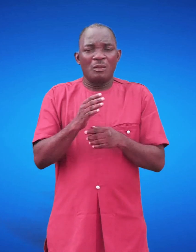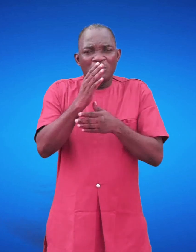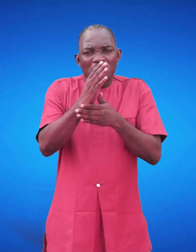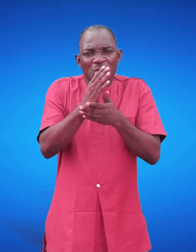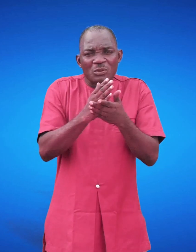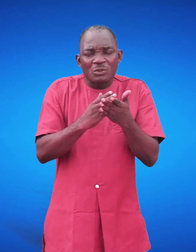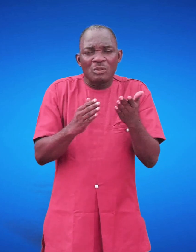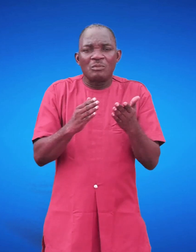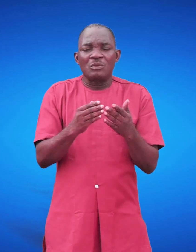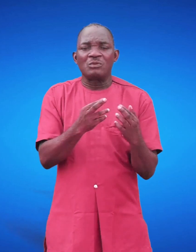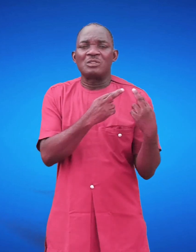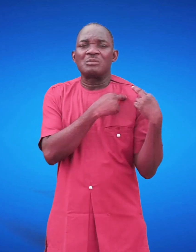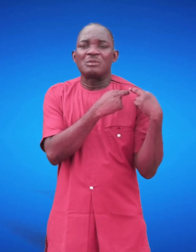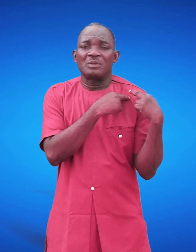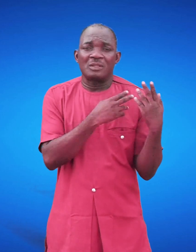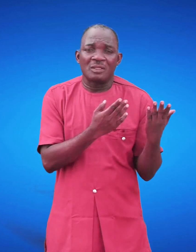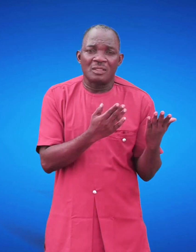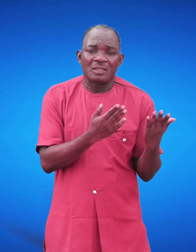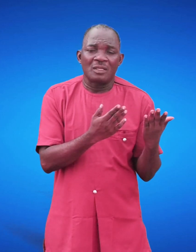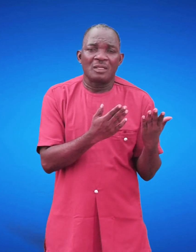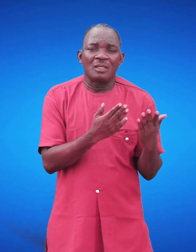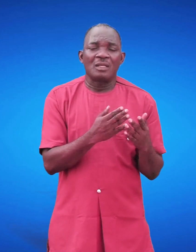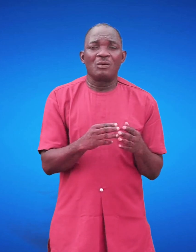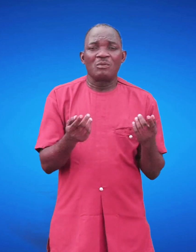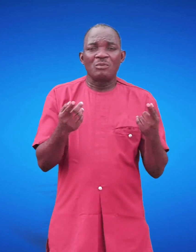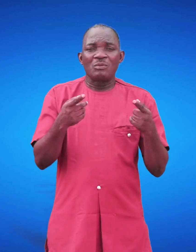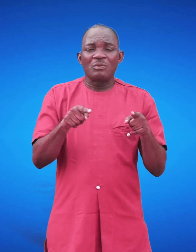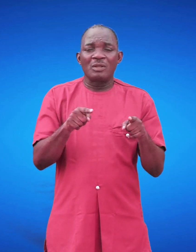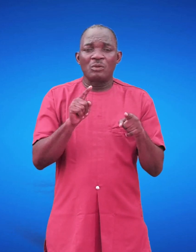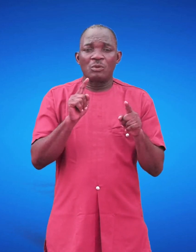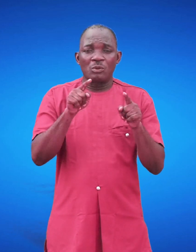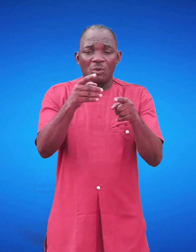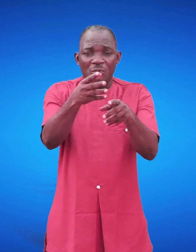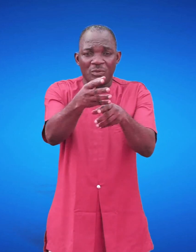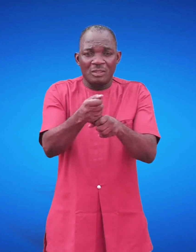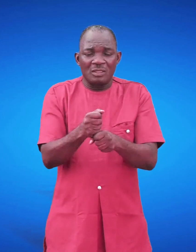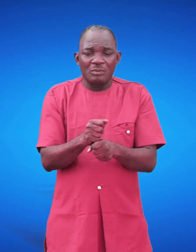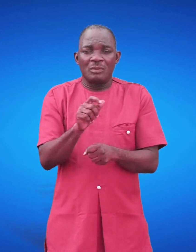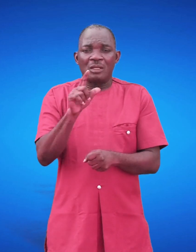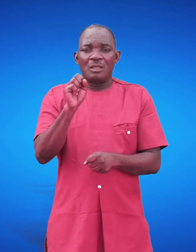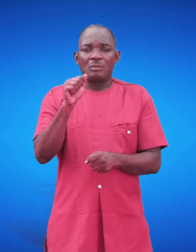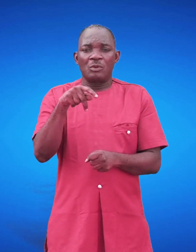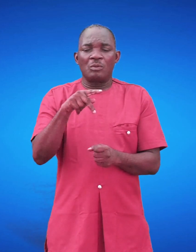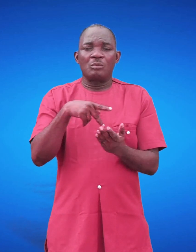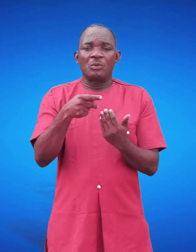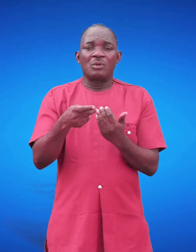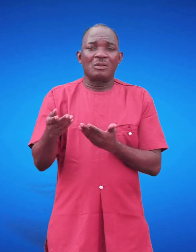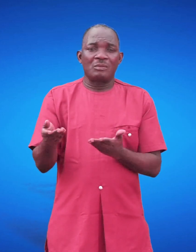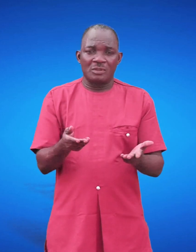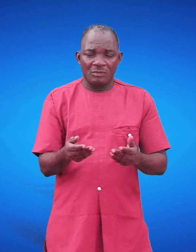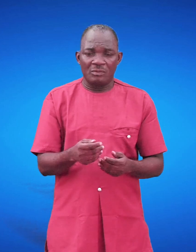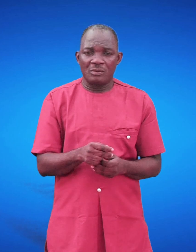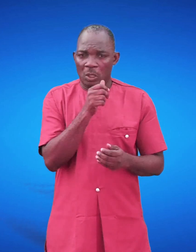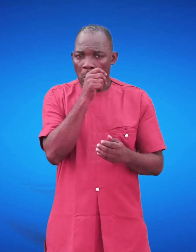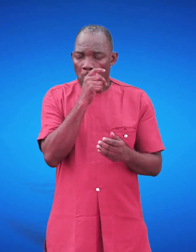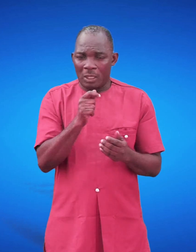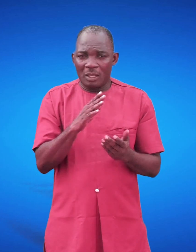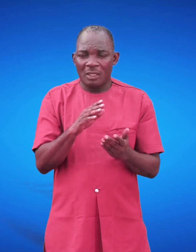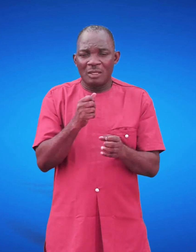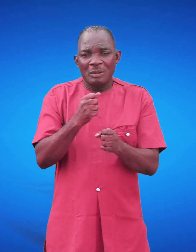the responsibilities when accessing LEAP program services are set out in